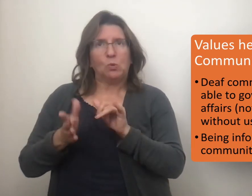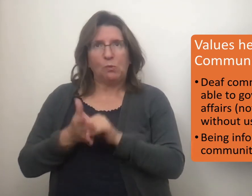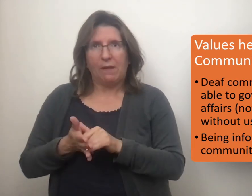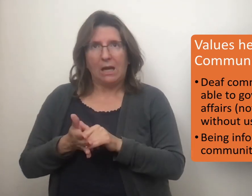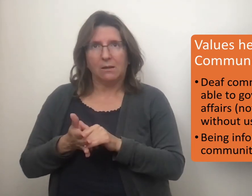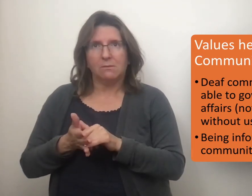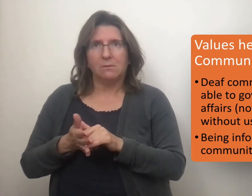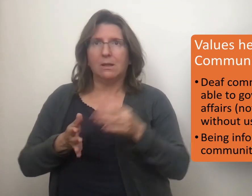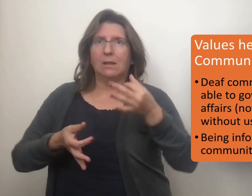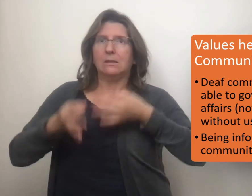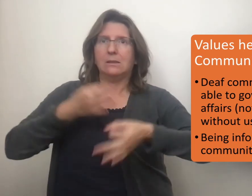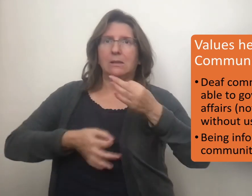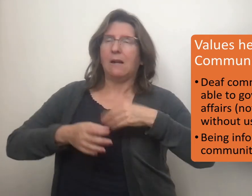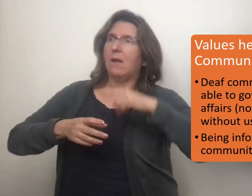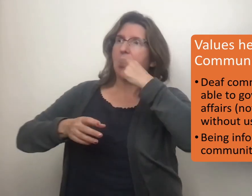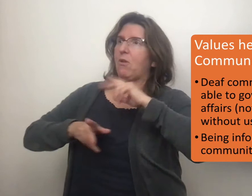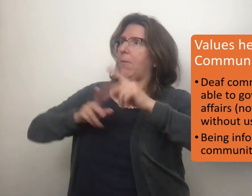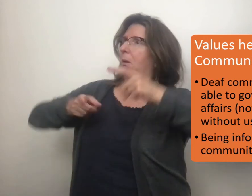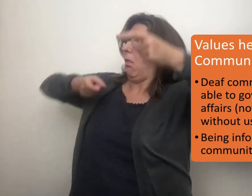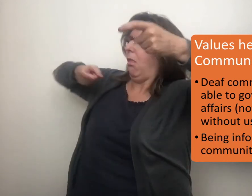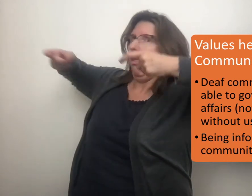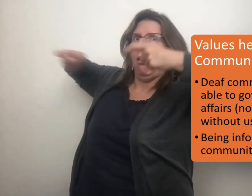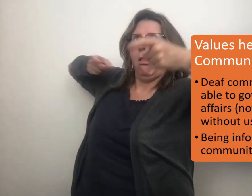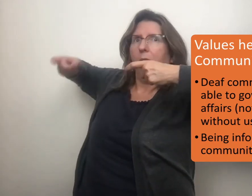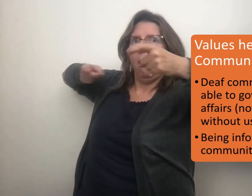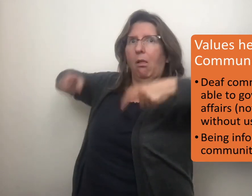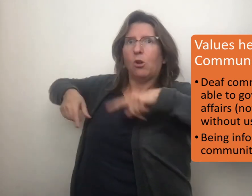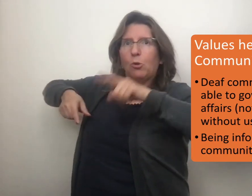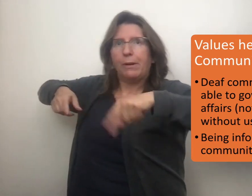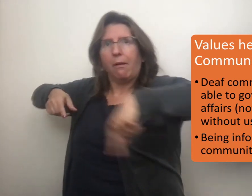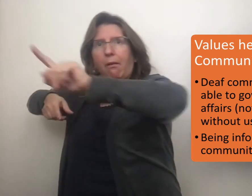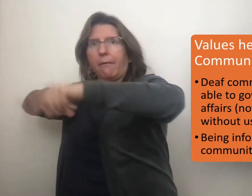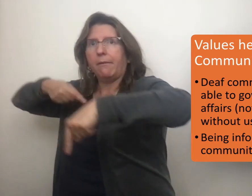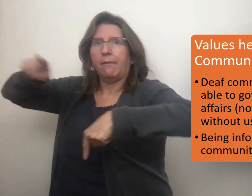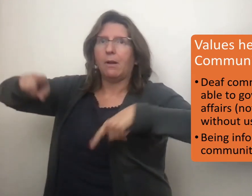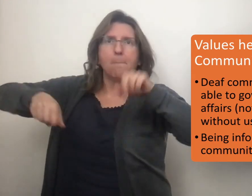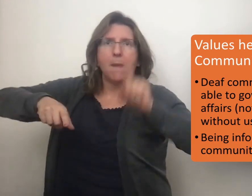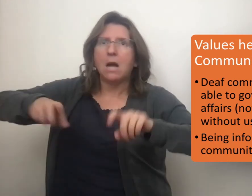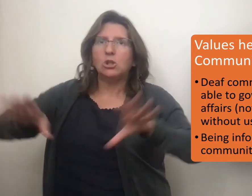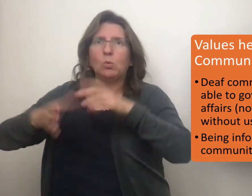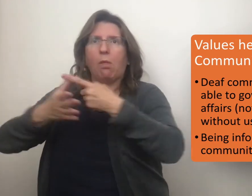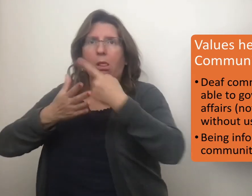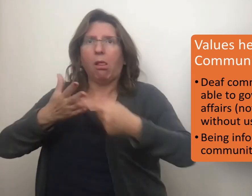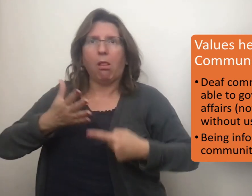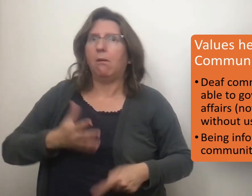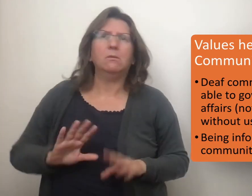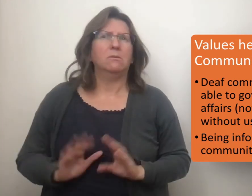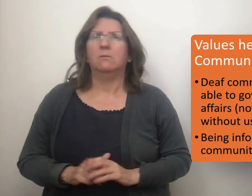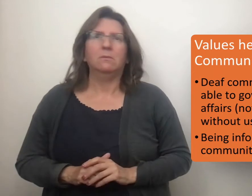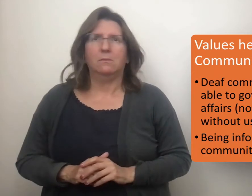not want to be controlled by or directed by, quote, well-meaning others. The deaf